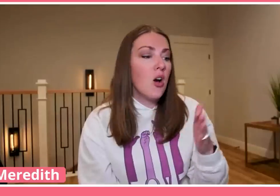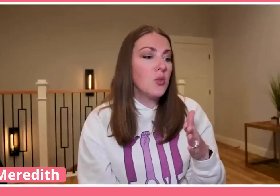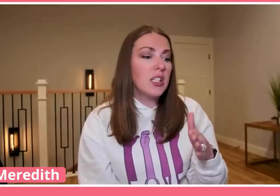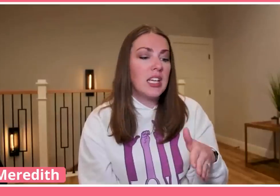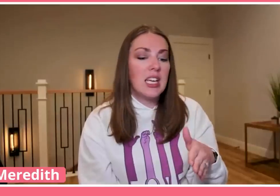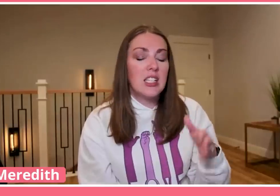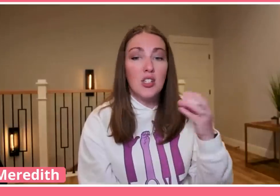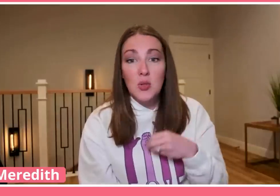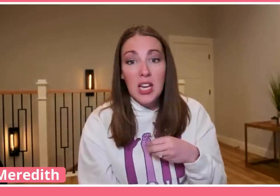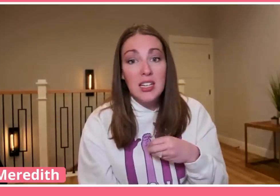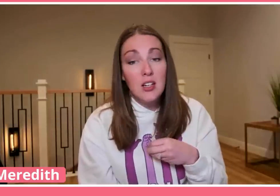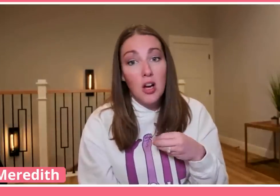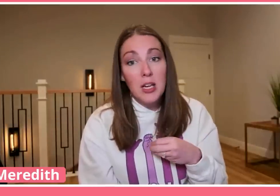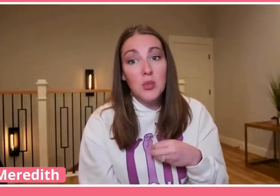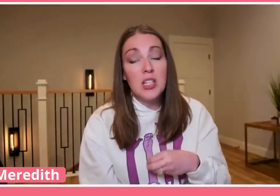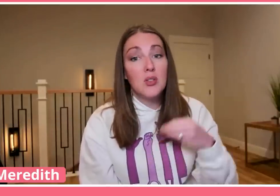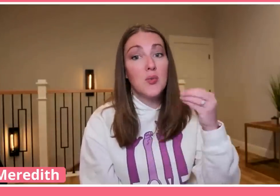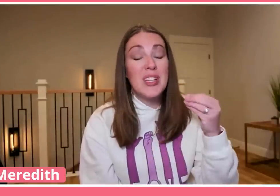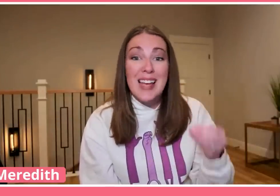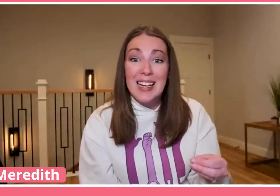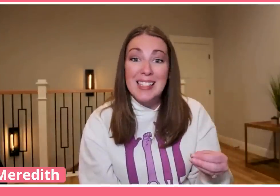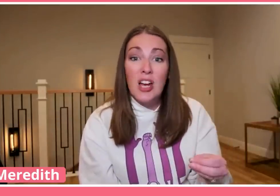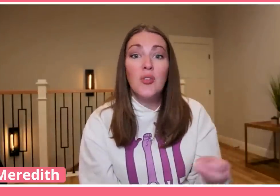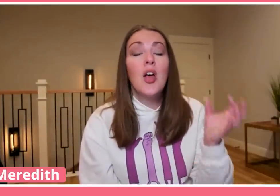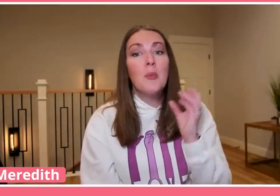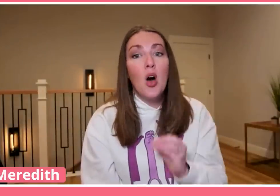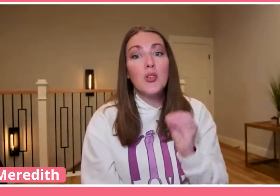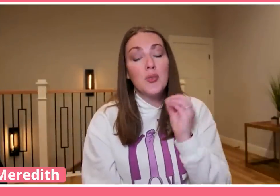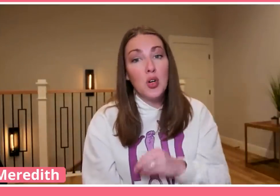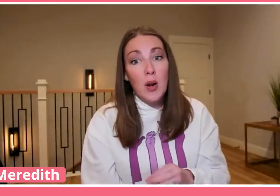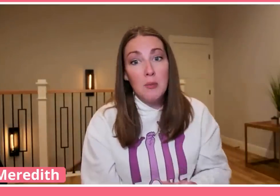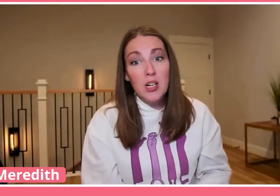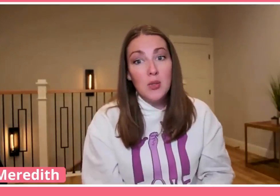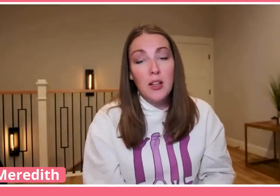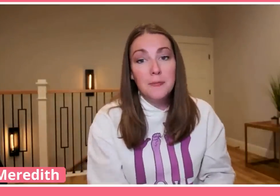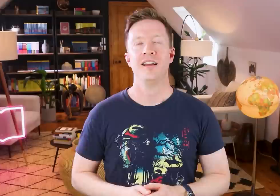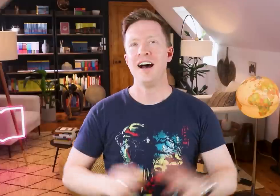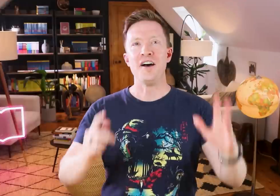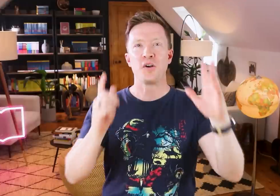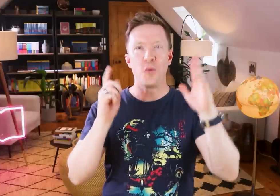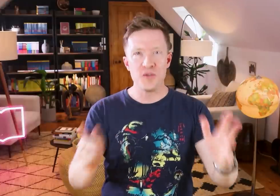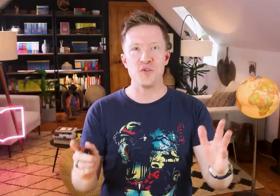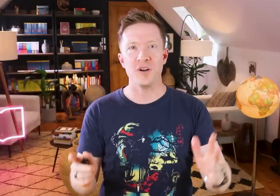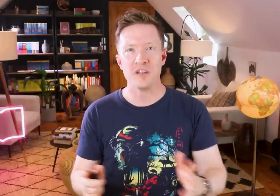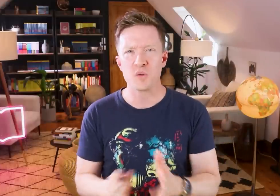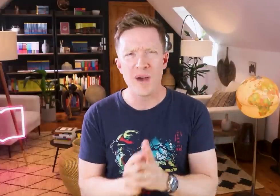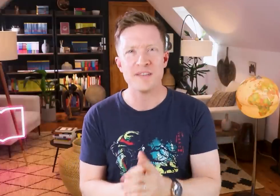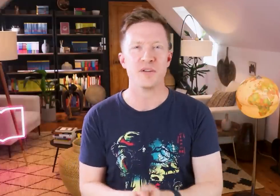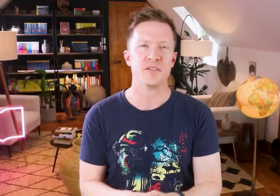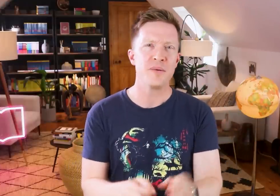only is associated in non-manual signals for the sign itself, but also for grammar as well. Aha, the question words. I was waiting for those. So